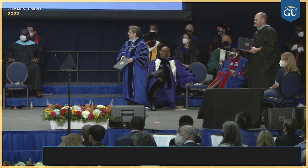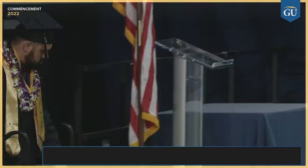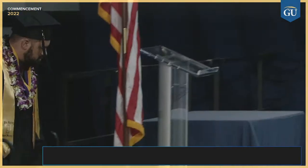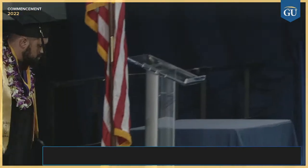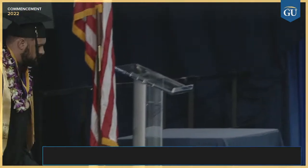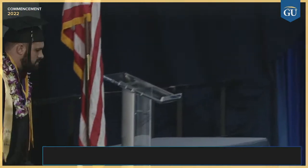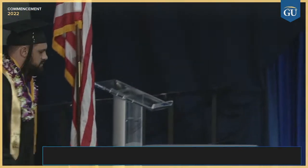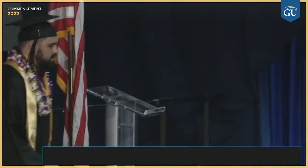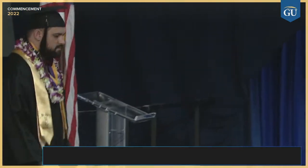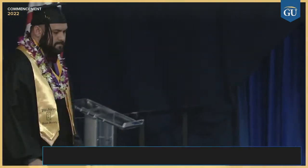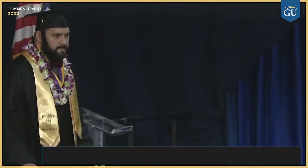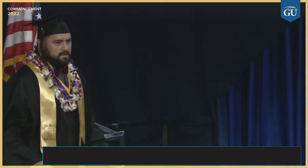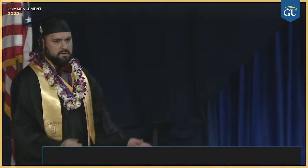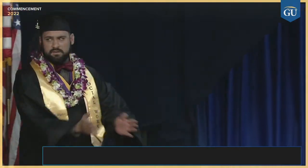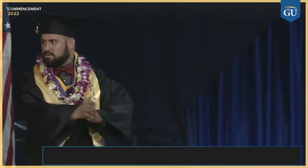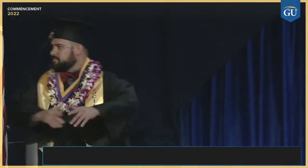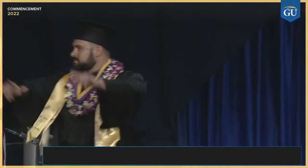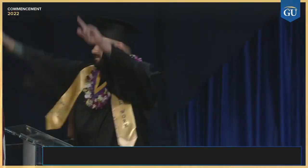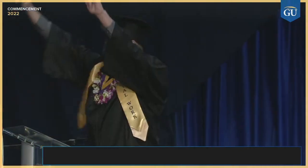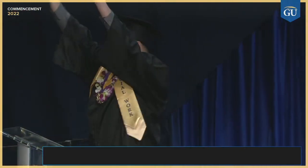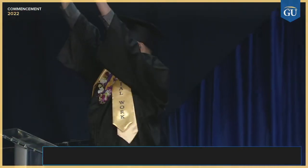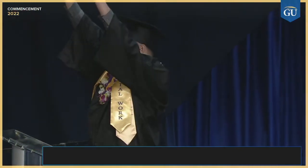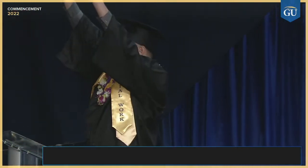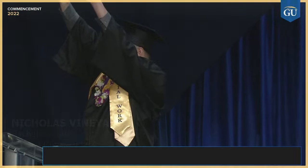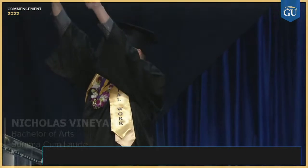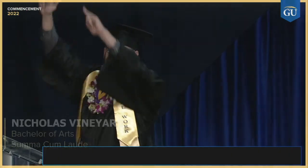Nicholas Vineyard, Bachelor of Science,